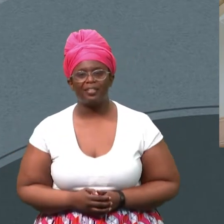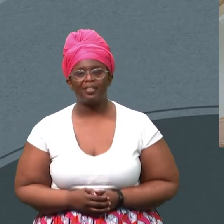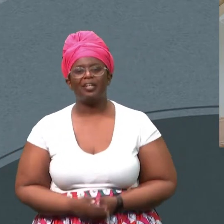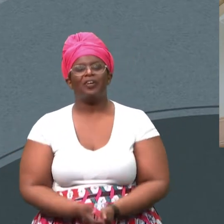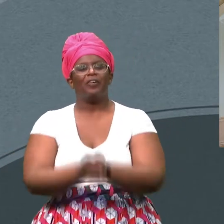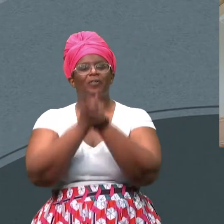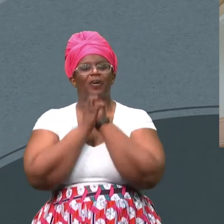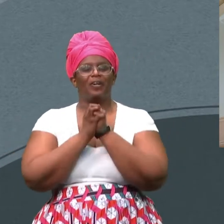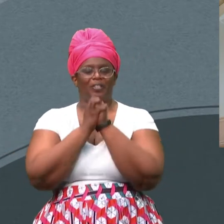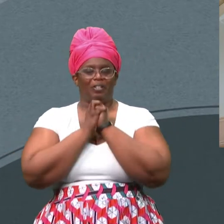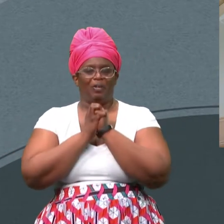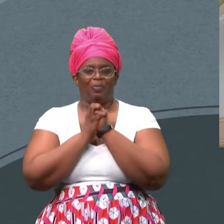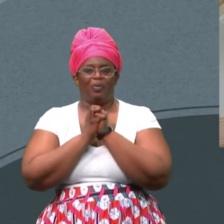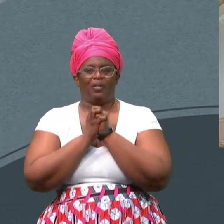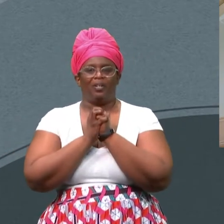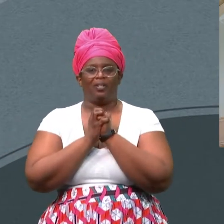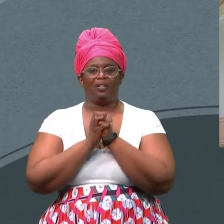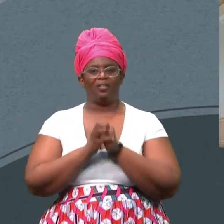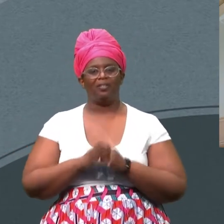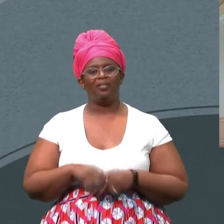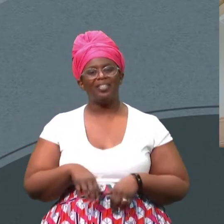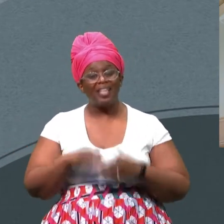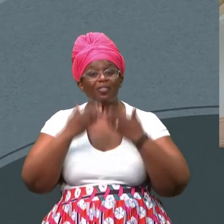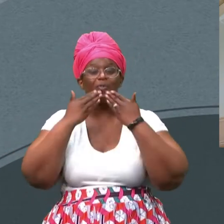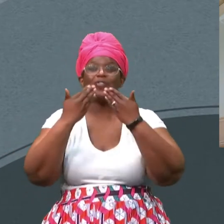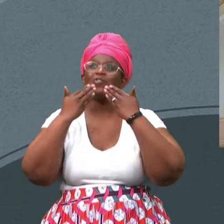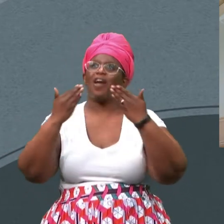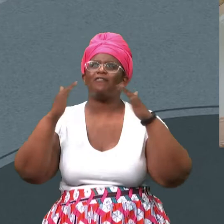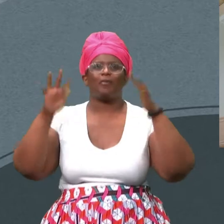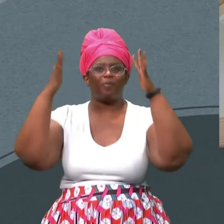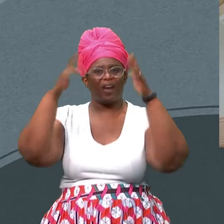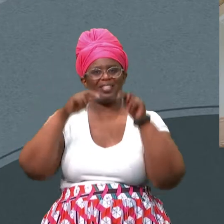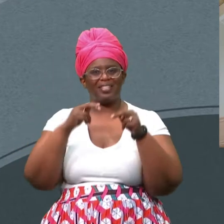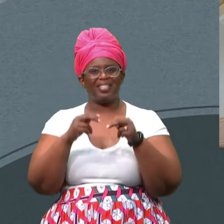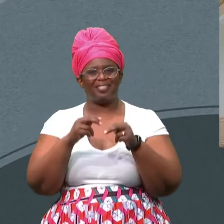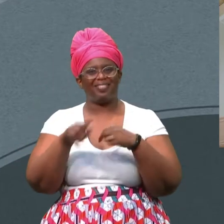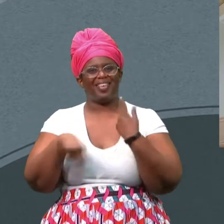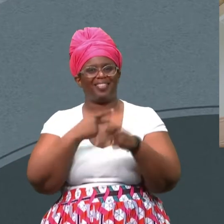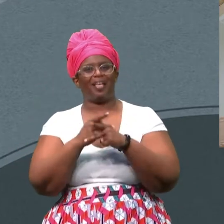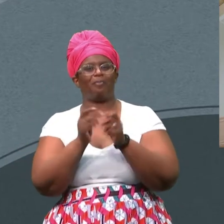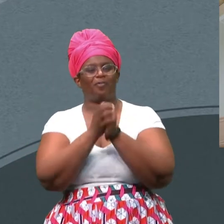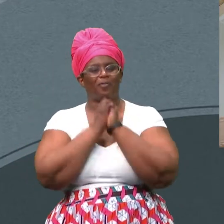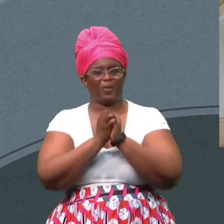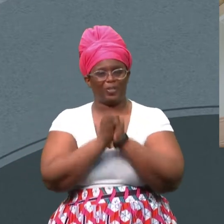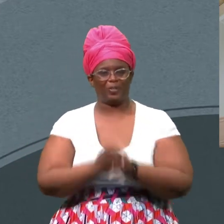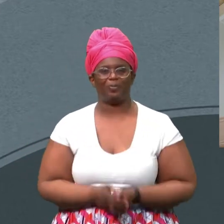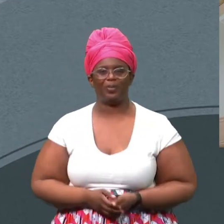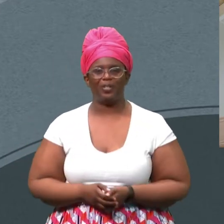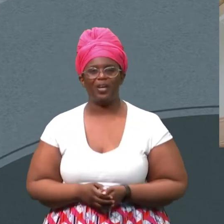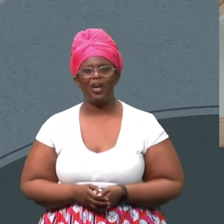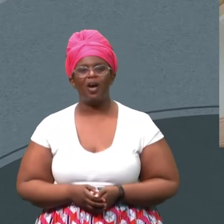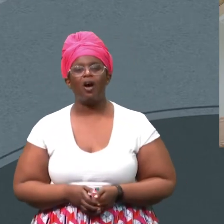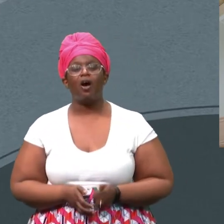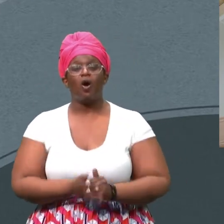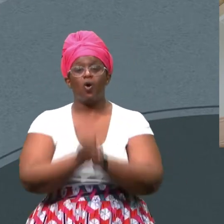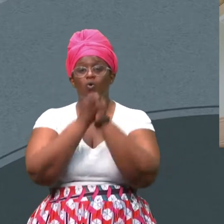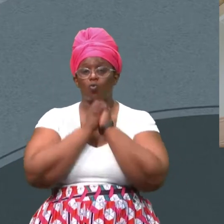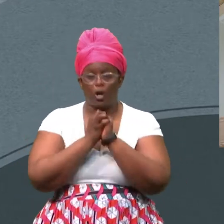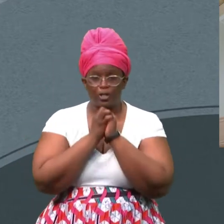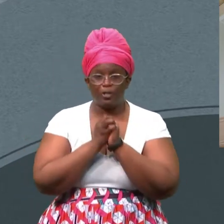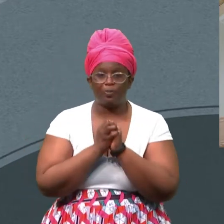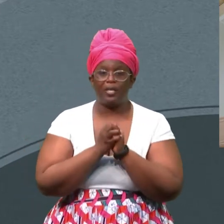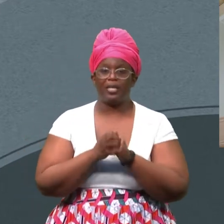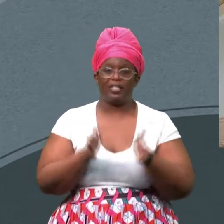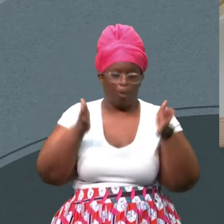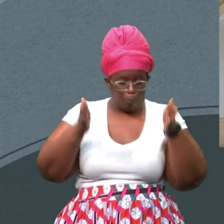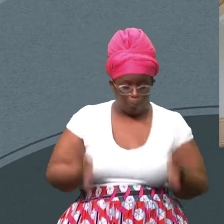shout worship. Because that's what grateful praise is. It's a form of worship. Worship is the creature acknowledging